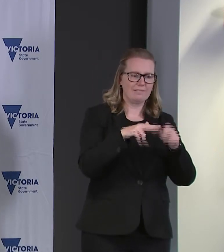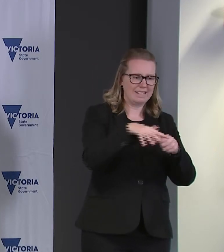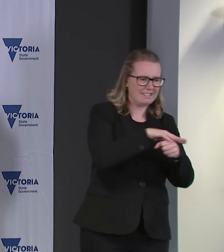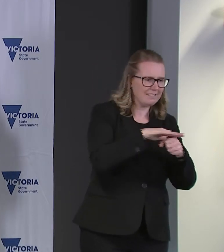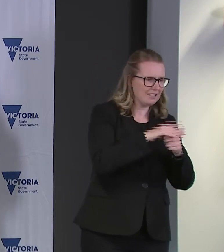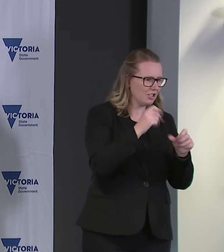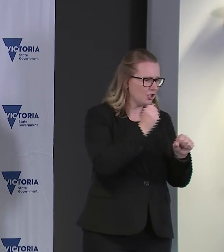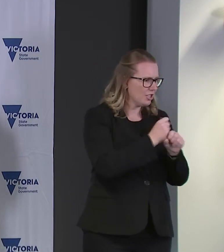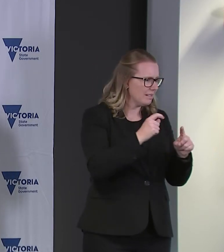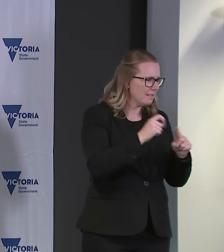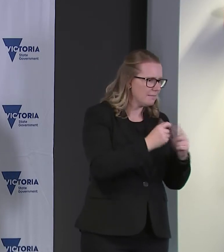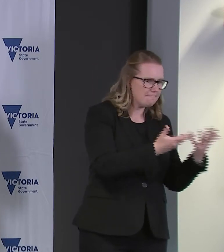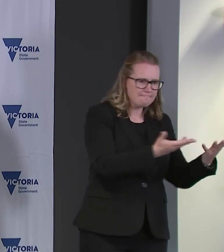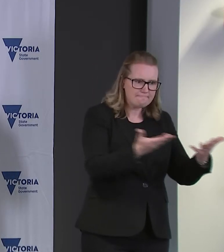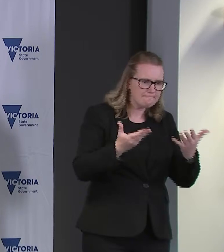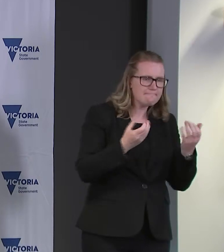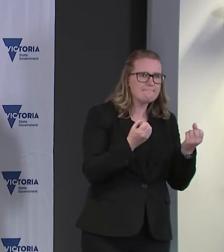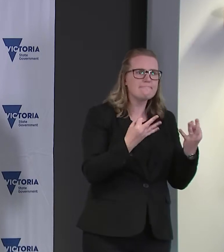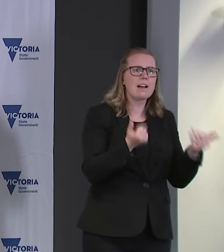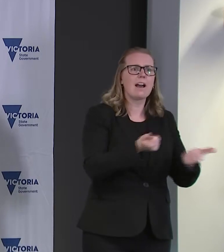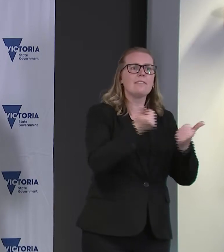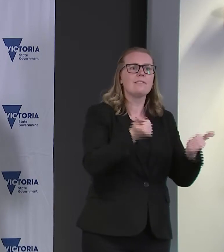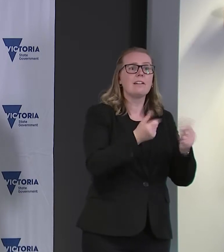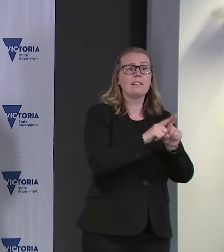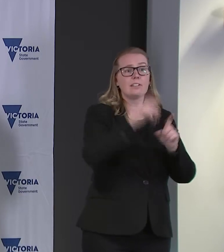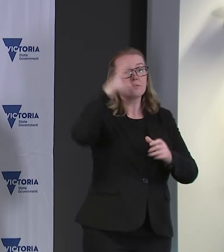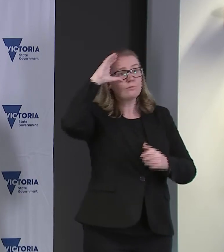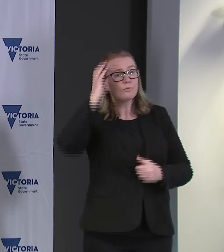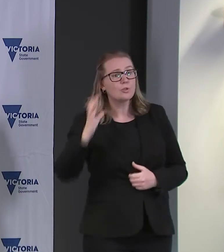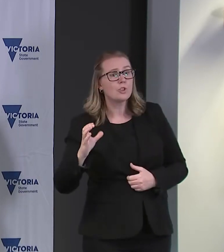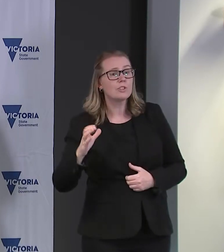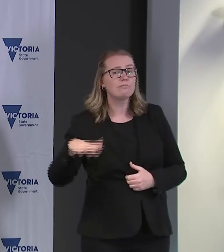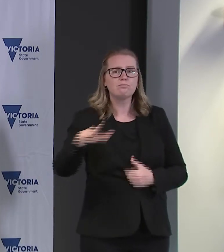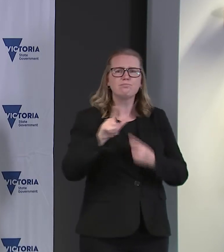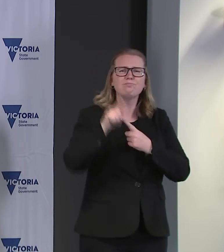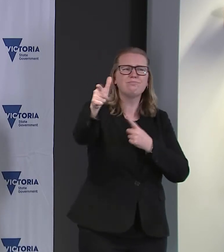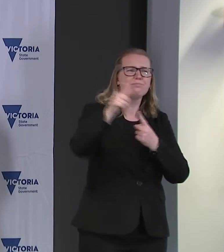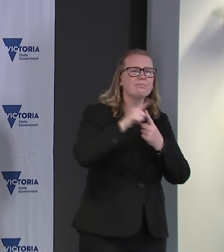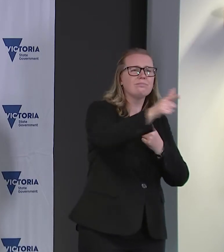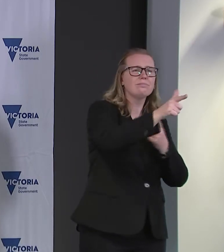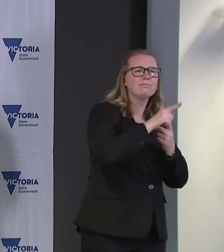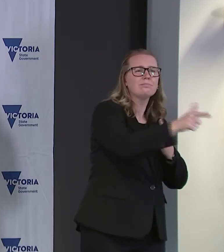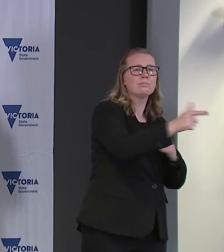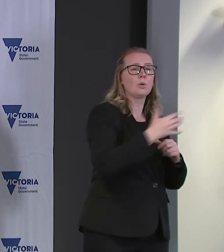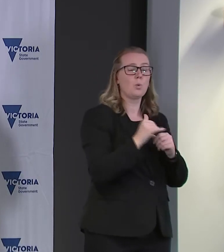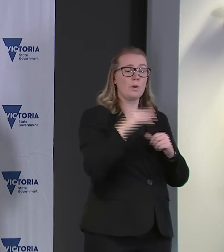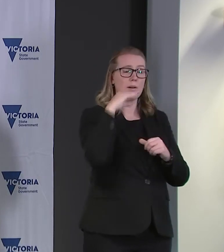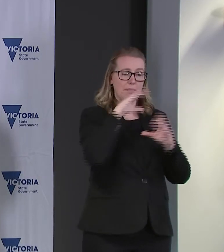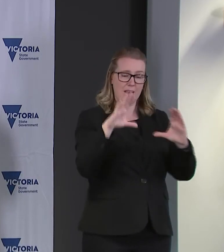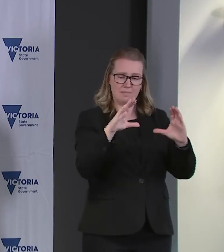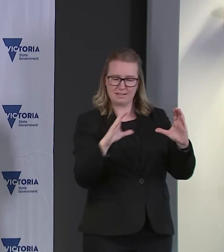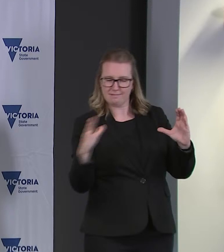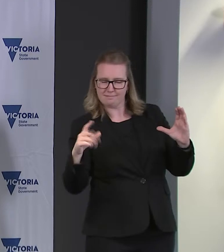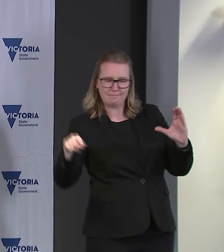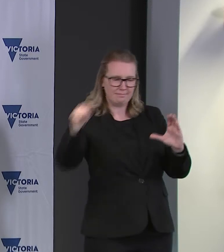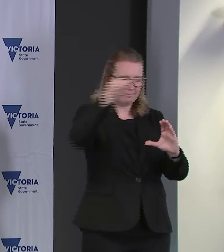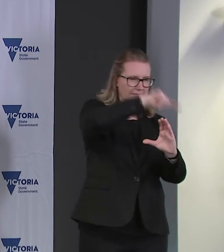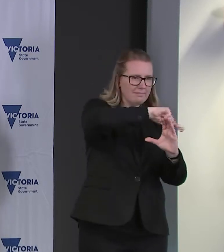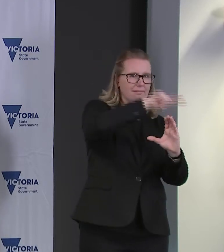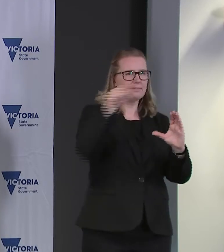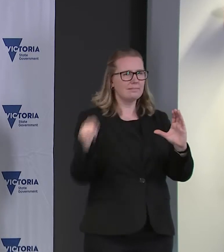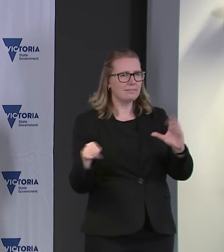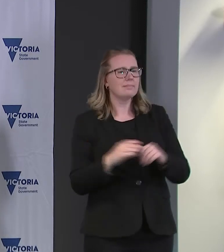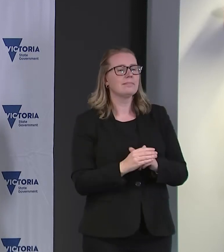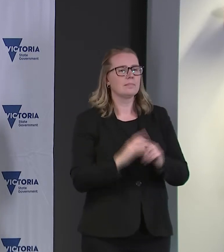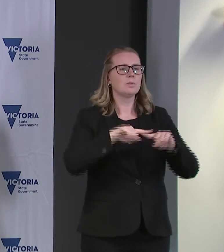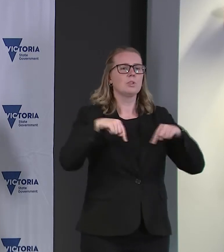that's particularly the case in some of the regional and rural areas and a couple of the outer suburban areas. And we're working with the